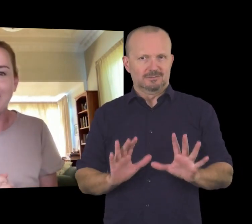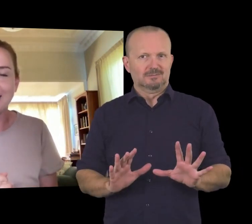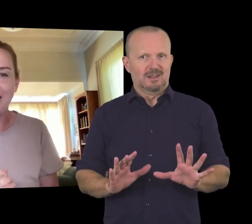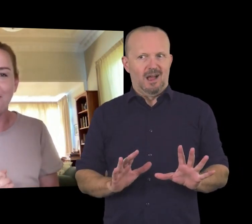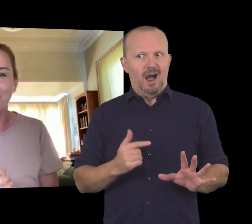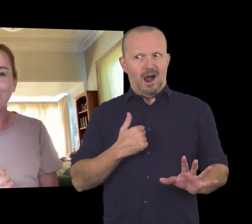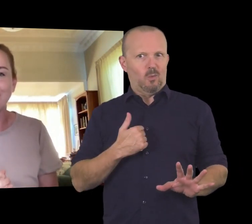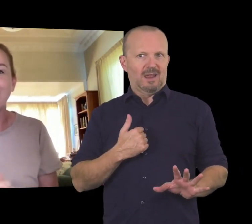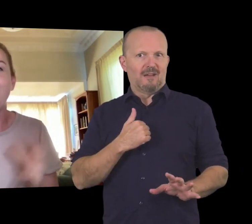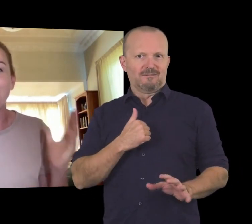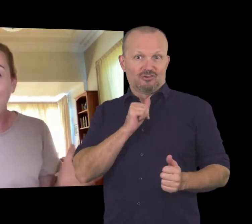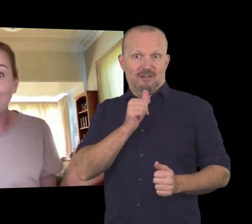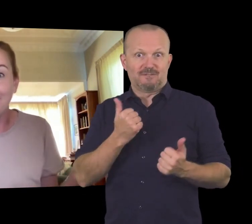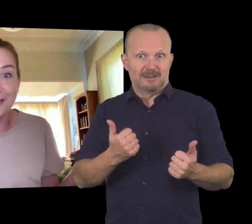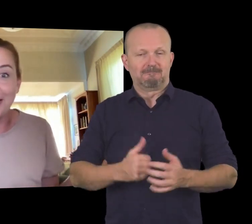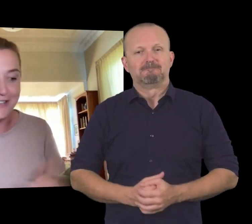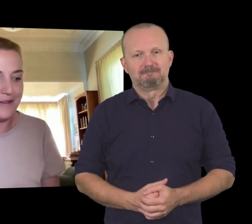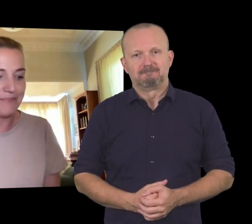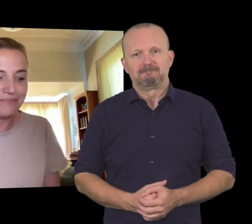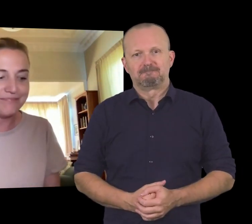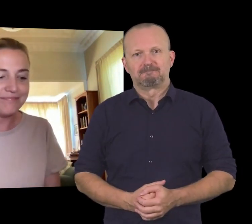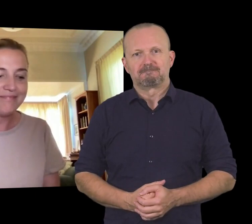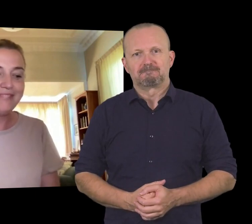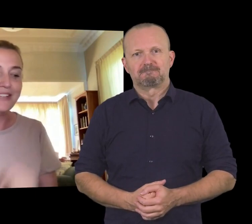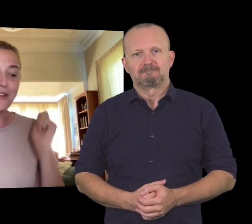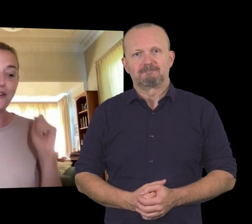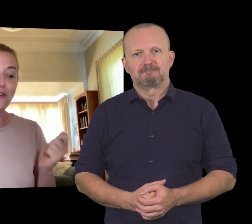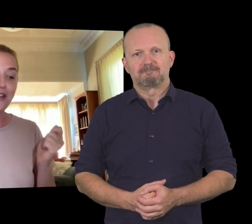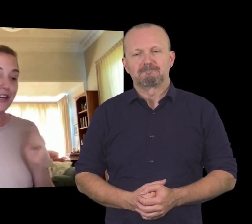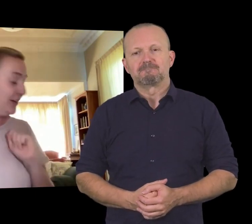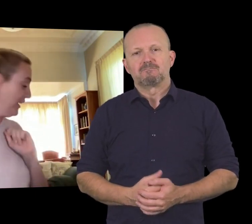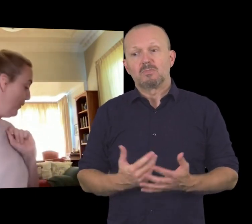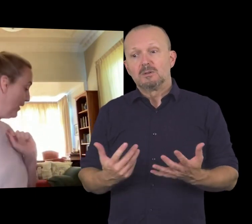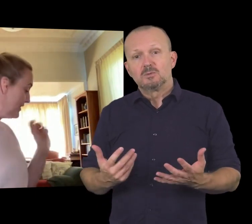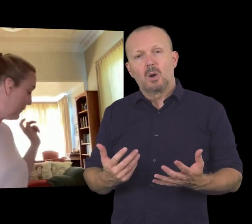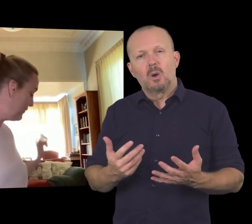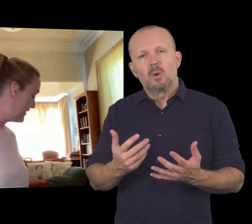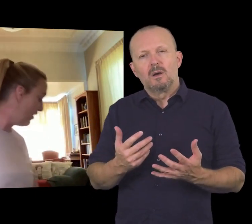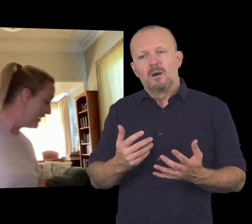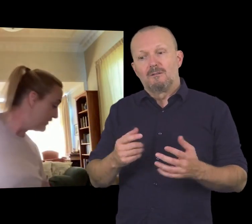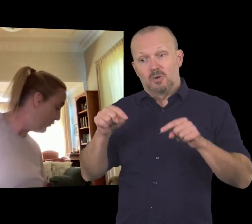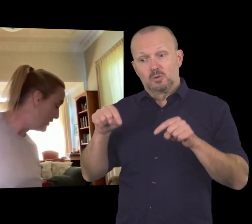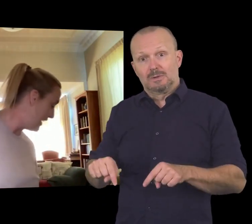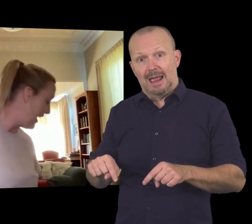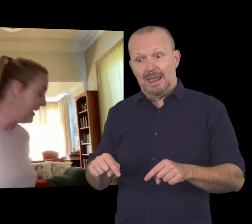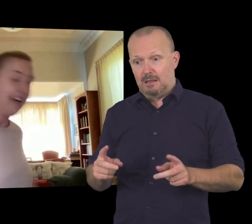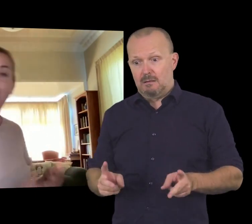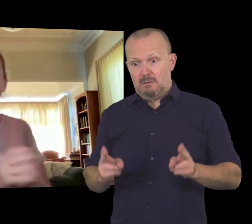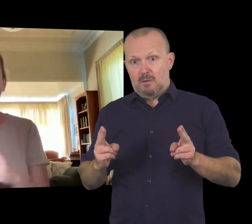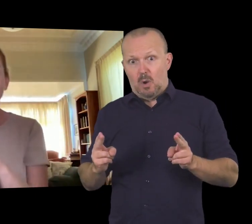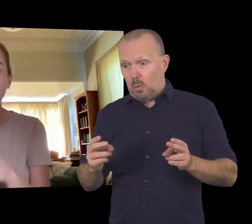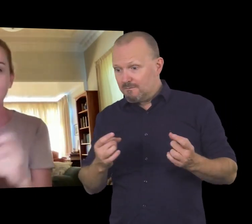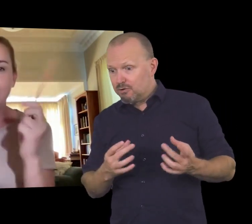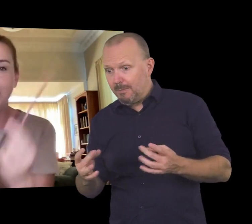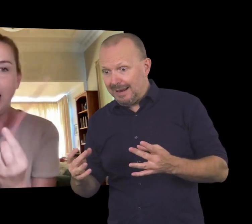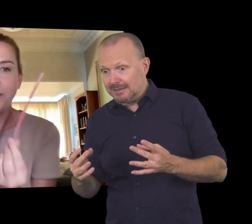watch me. It's I'm going to have a great time. So the ones that we've decided for today are